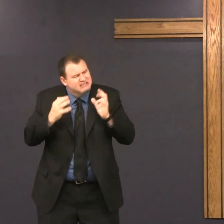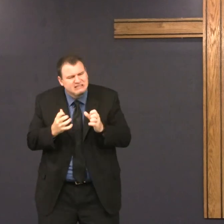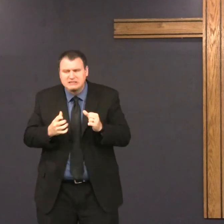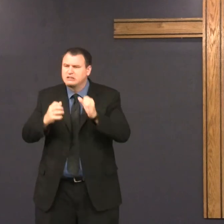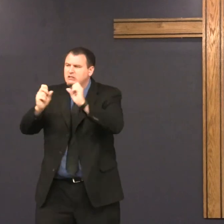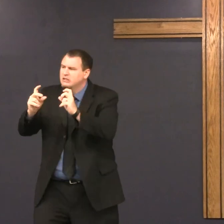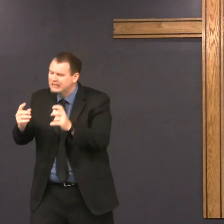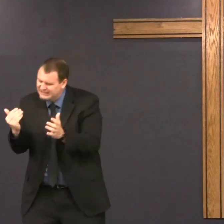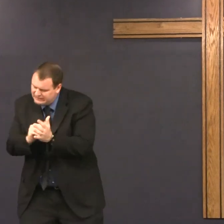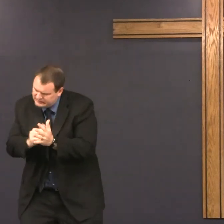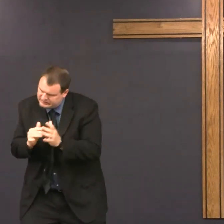forgive myself.